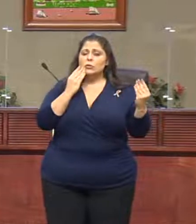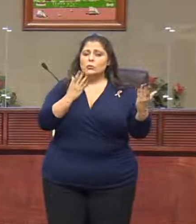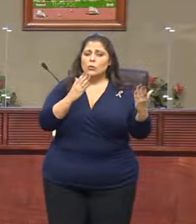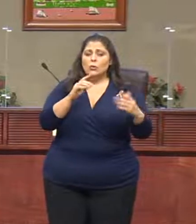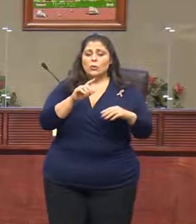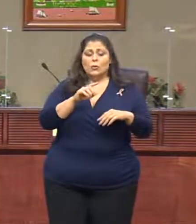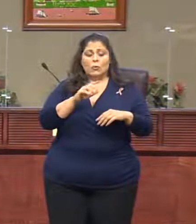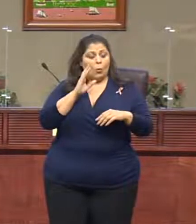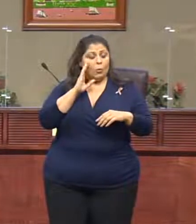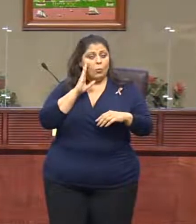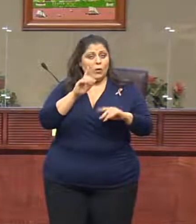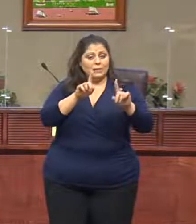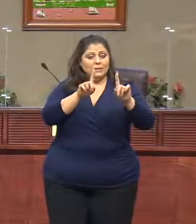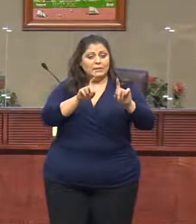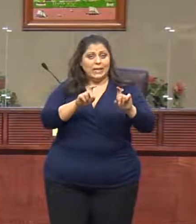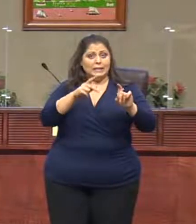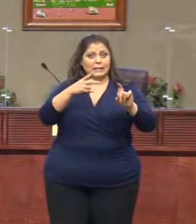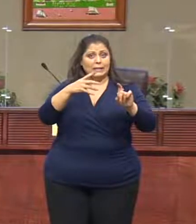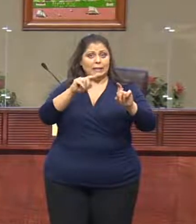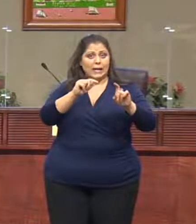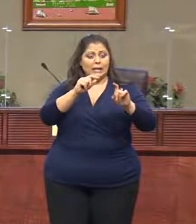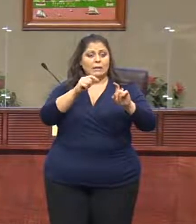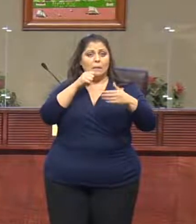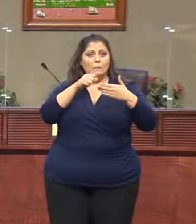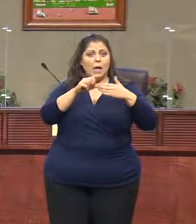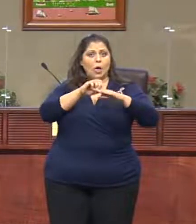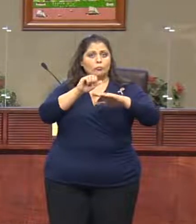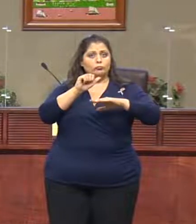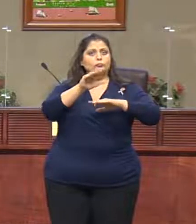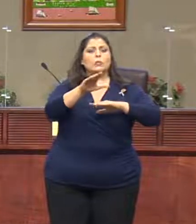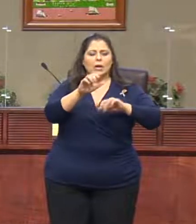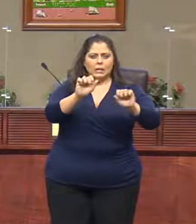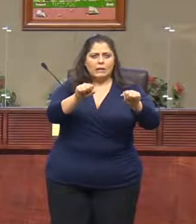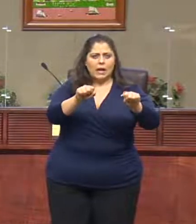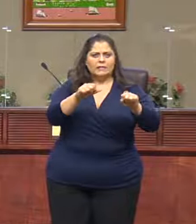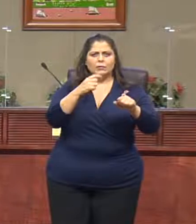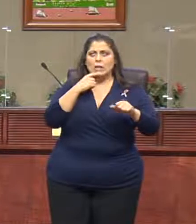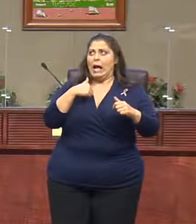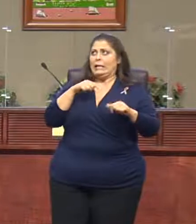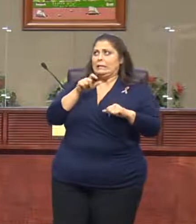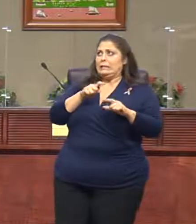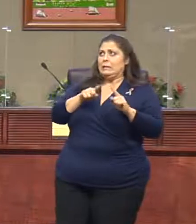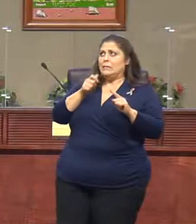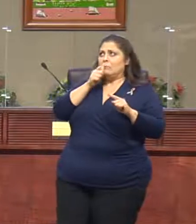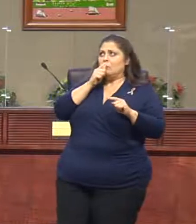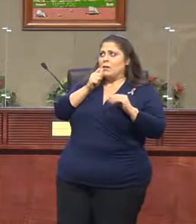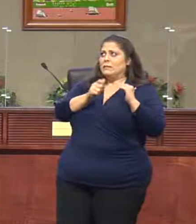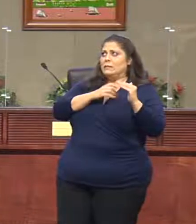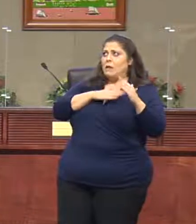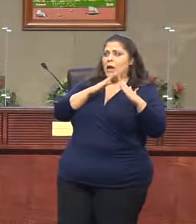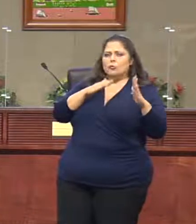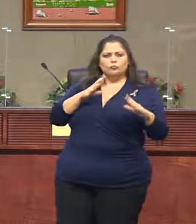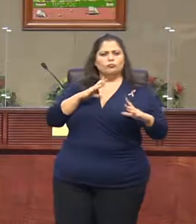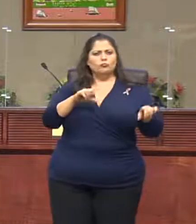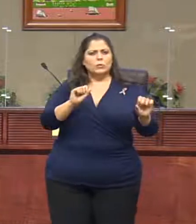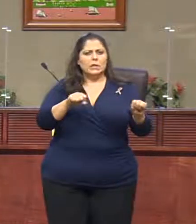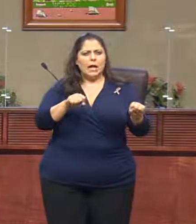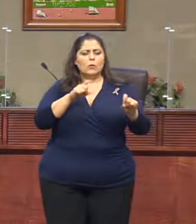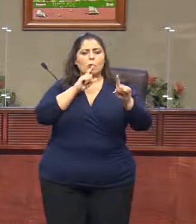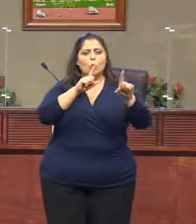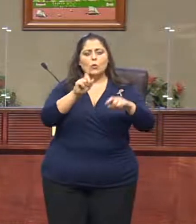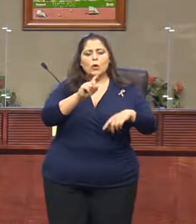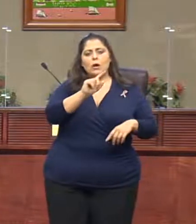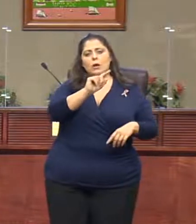kits by mail. If you need it and want it to do in your privacy of your home, you can order a test at